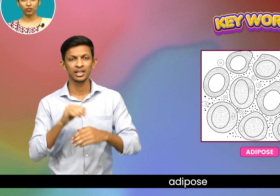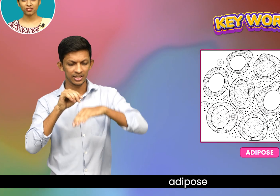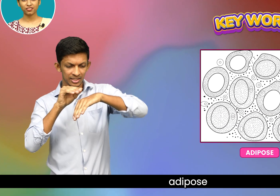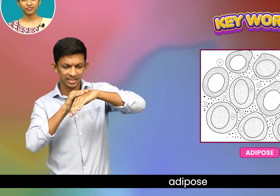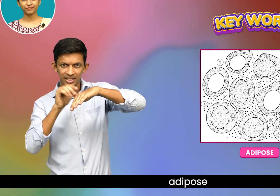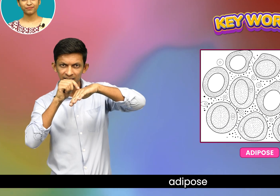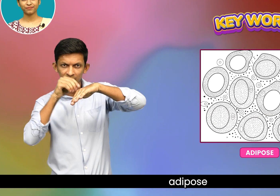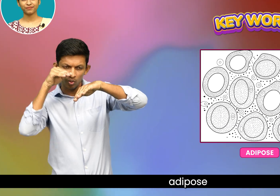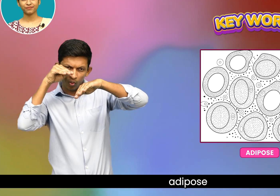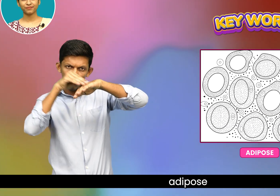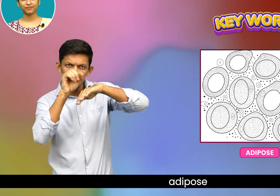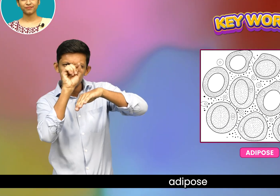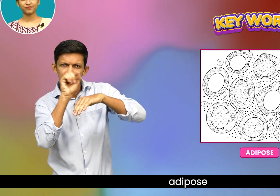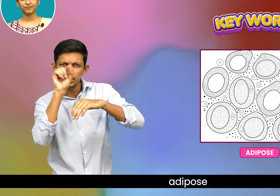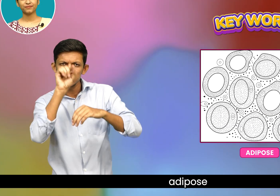adipose,